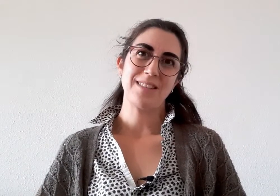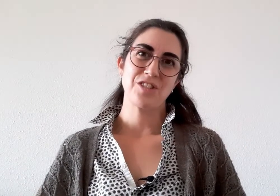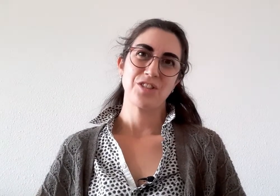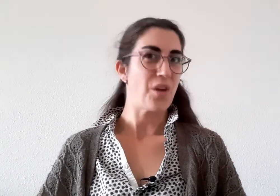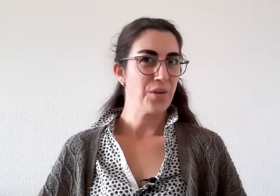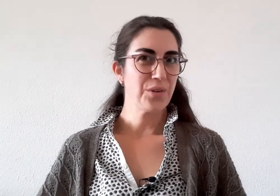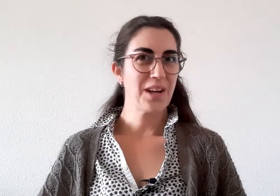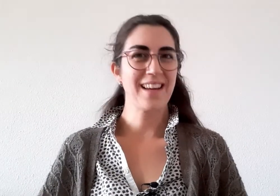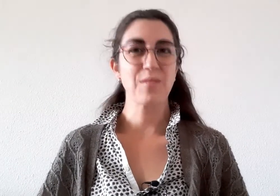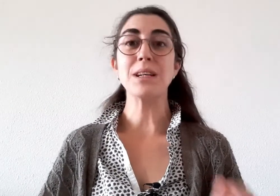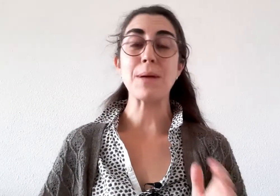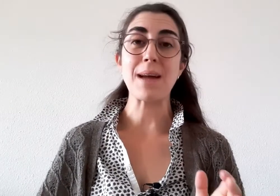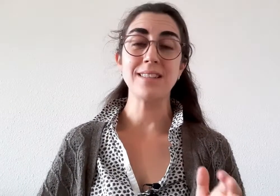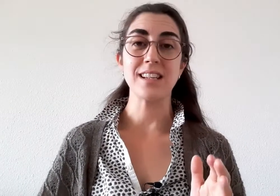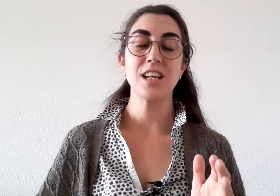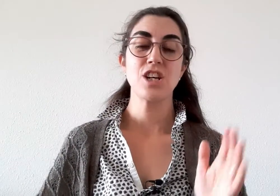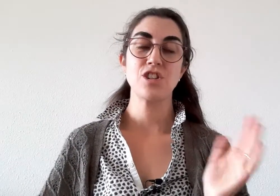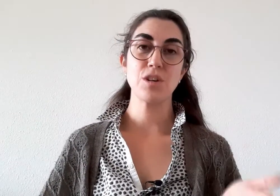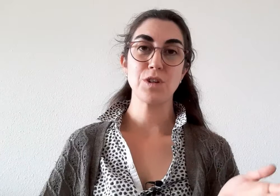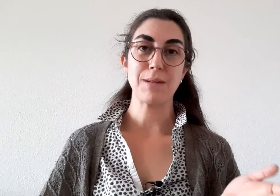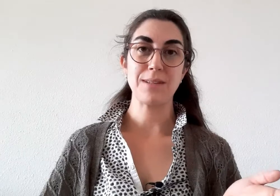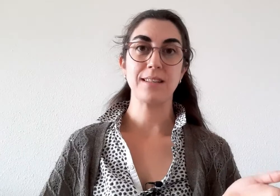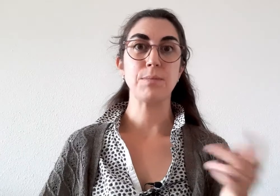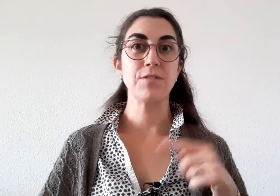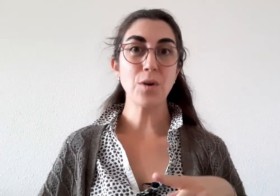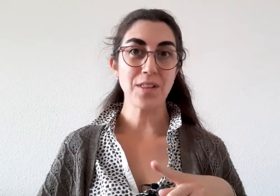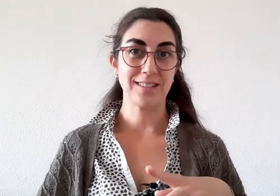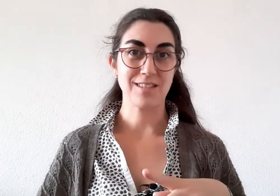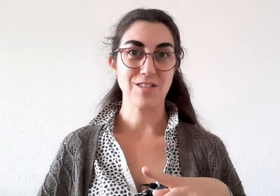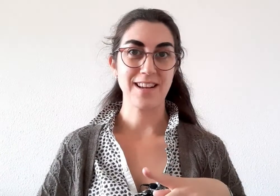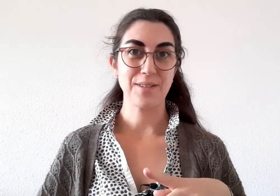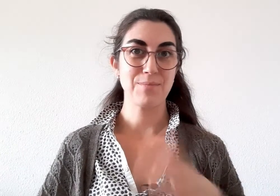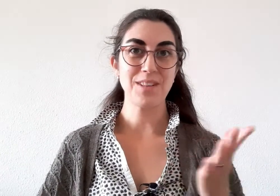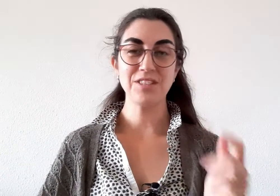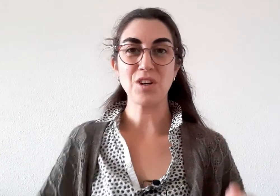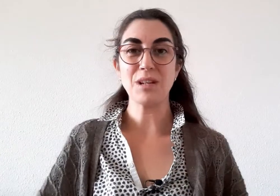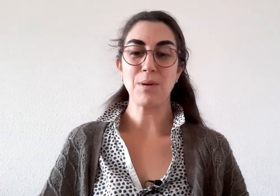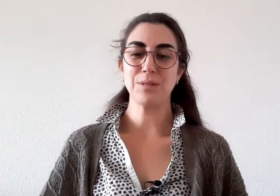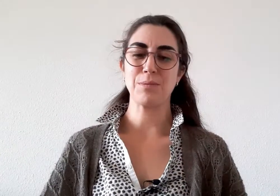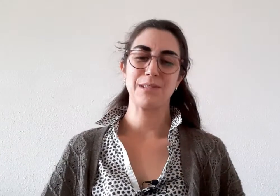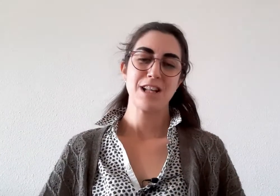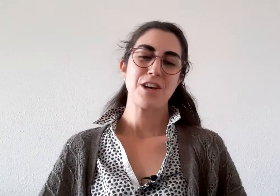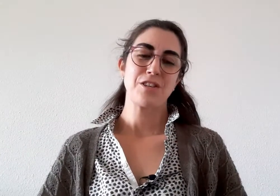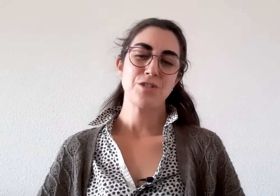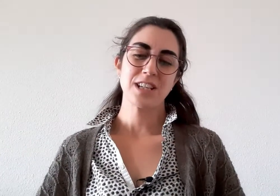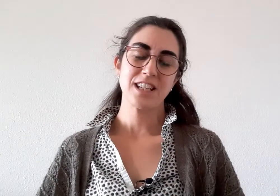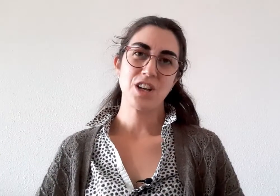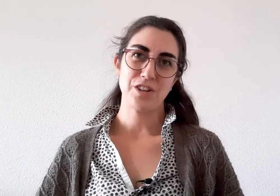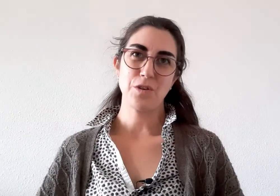just to know? Wouldn't it be amazing to know what your baby needs before they start crying? Well, this is totally possible. You can learn your